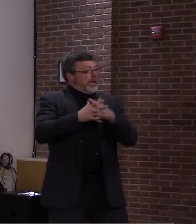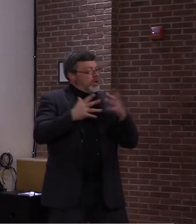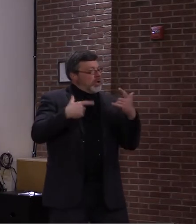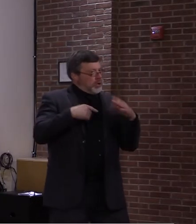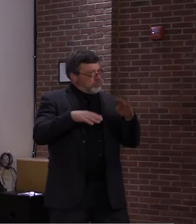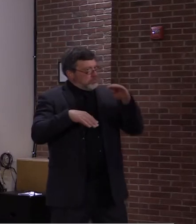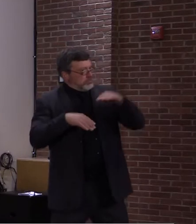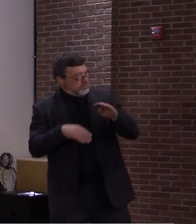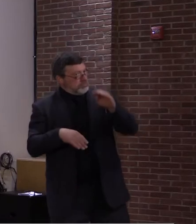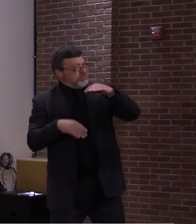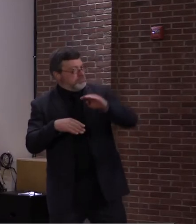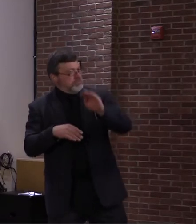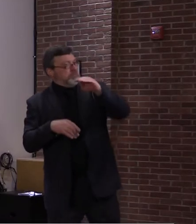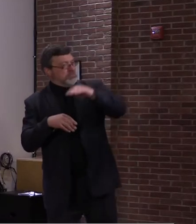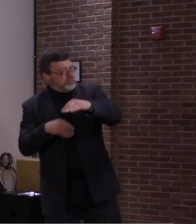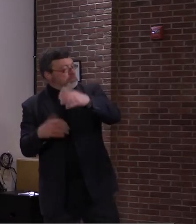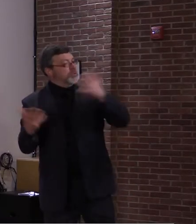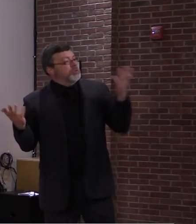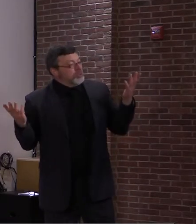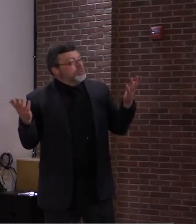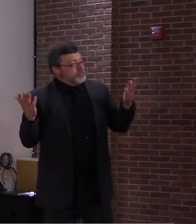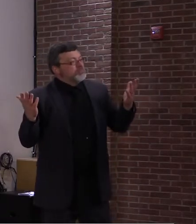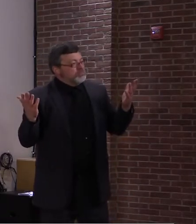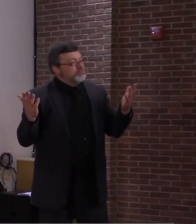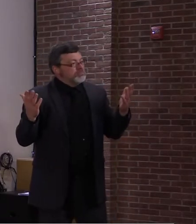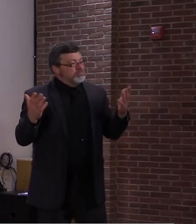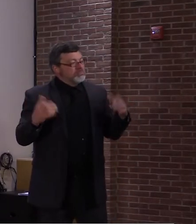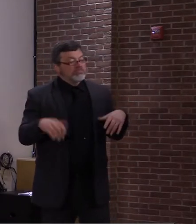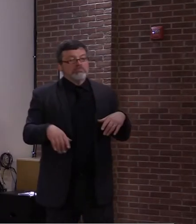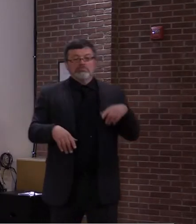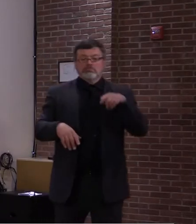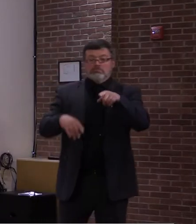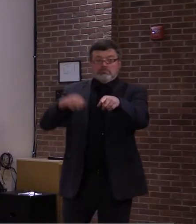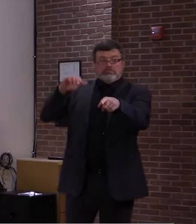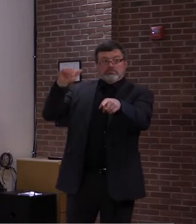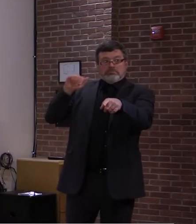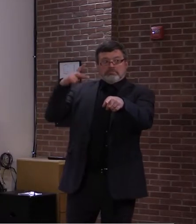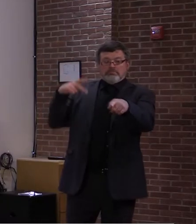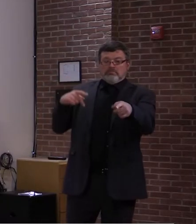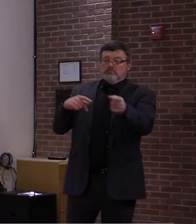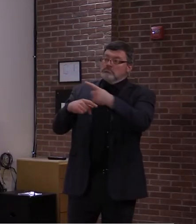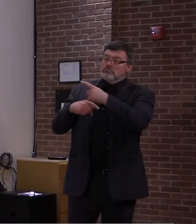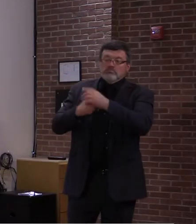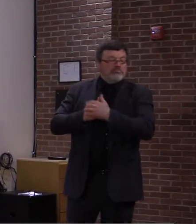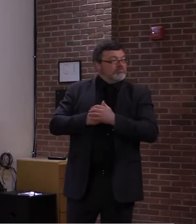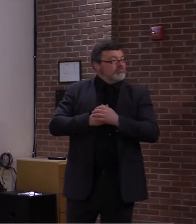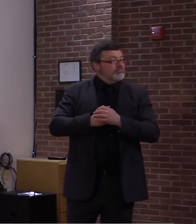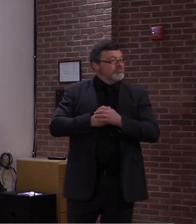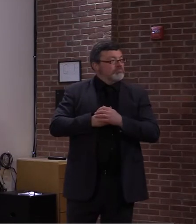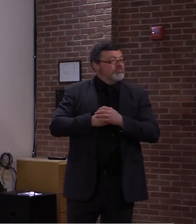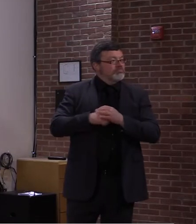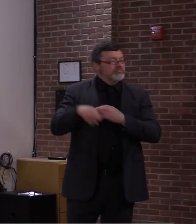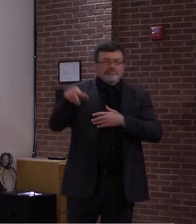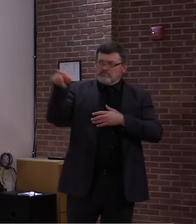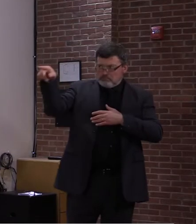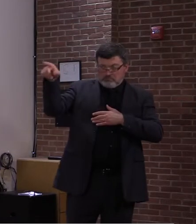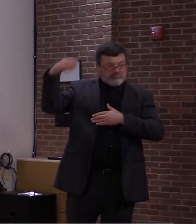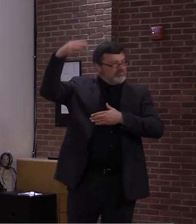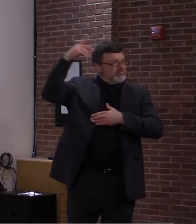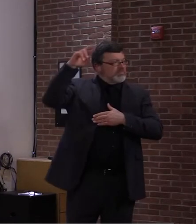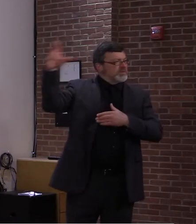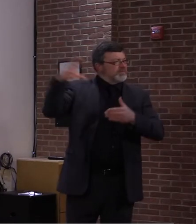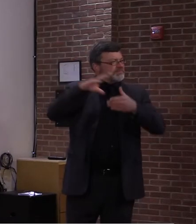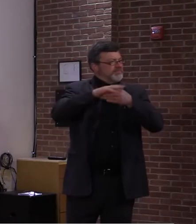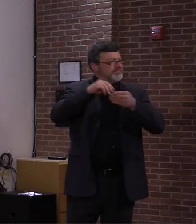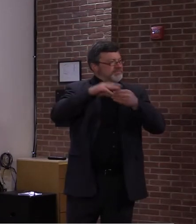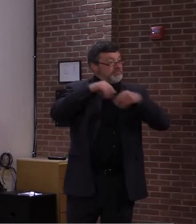I was intrigued by the comments you made a couple of minutes ago about something to the effect of, because Vermont had, it would seem